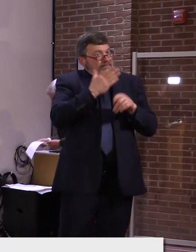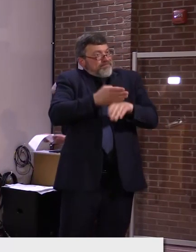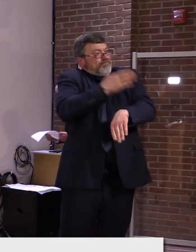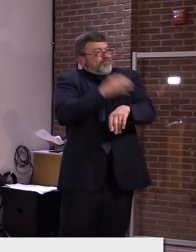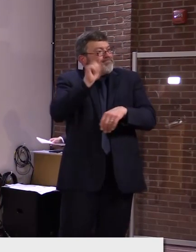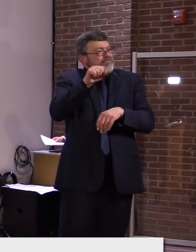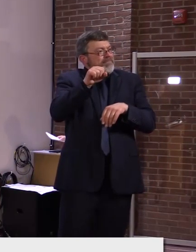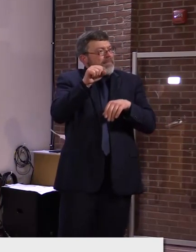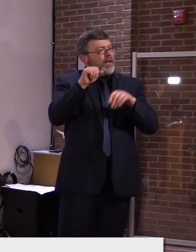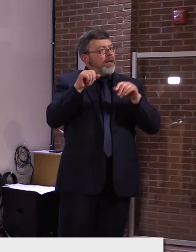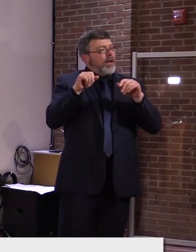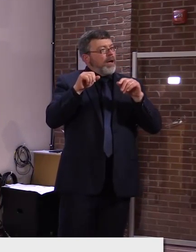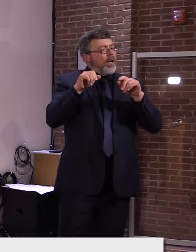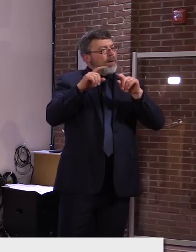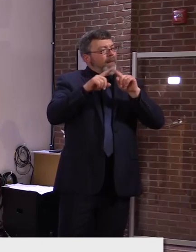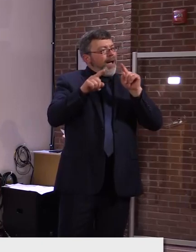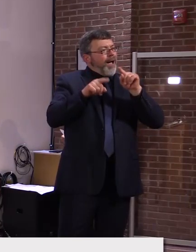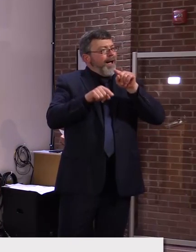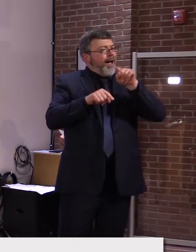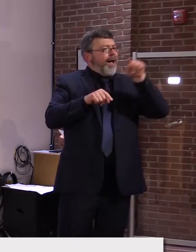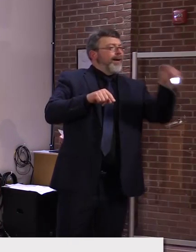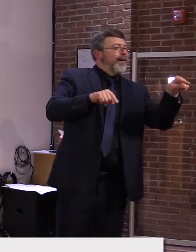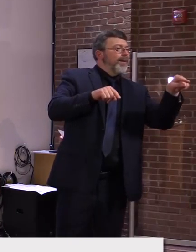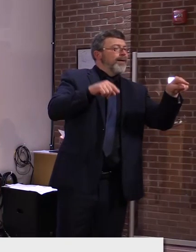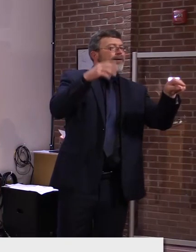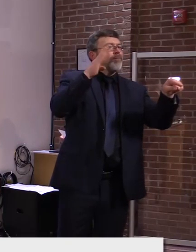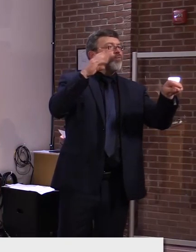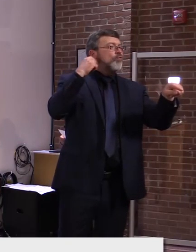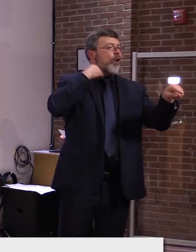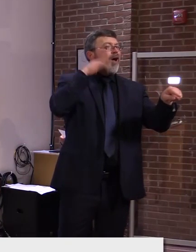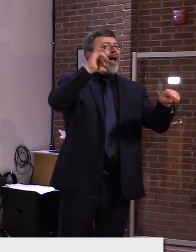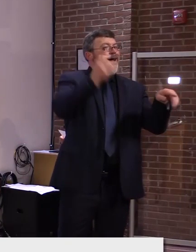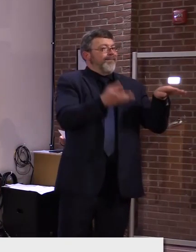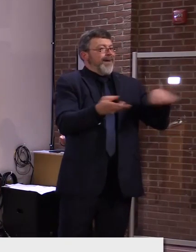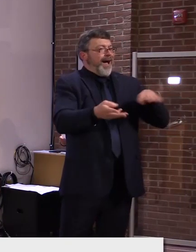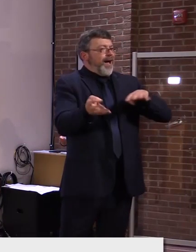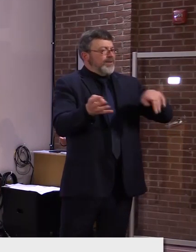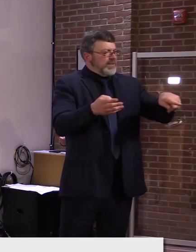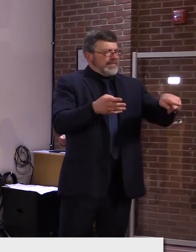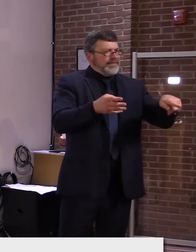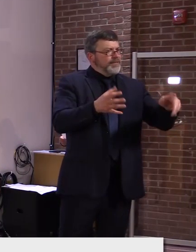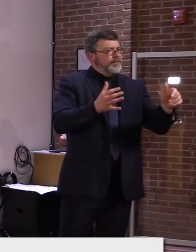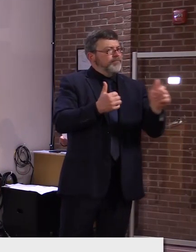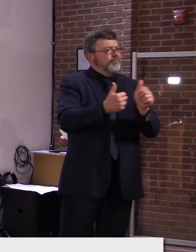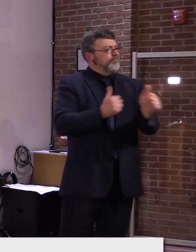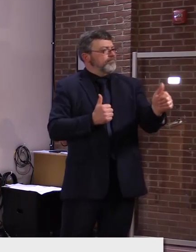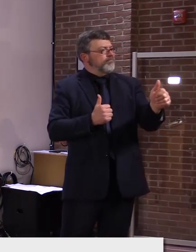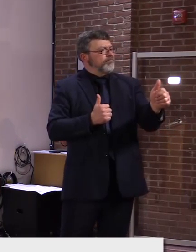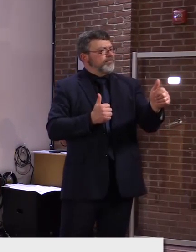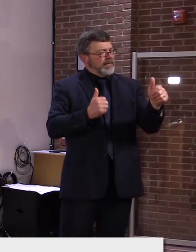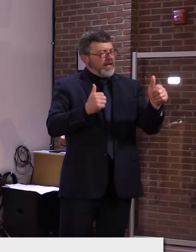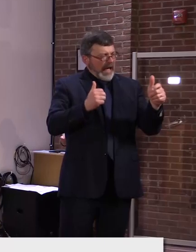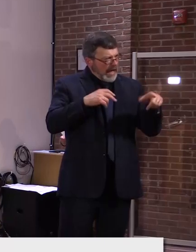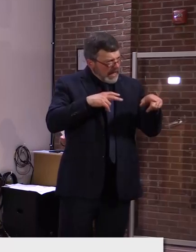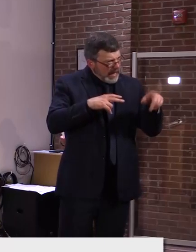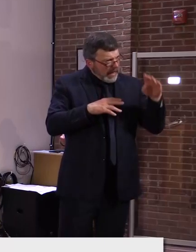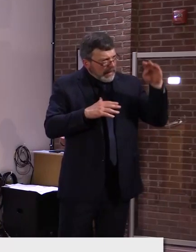economy still seem to be lagging or are actually decreasing in numbers of employed